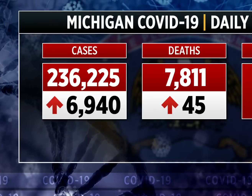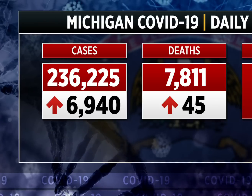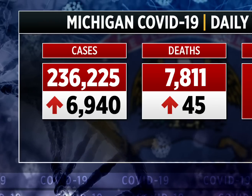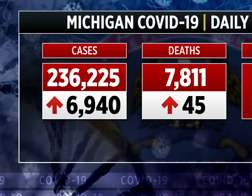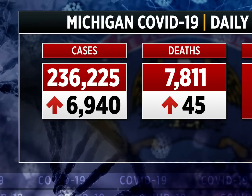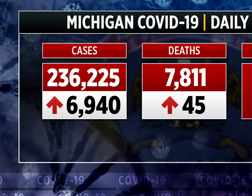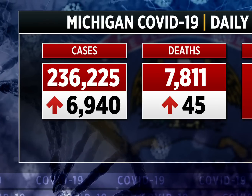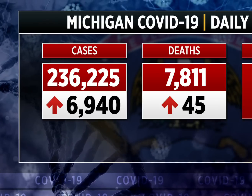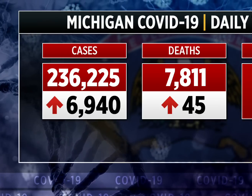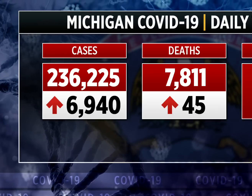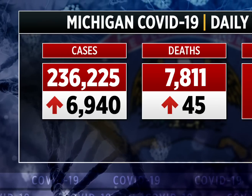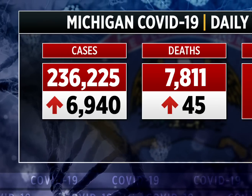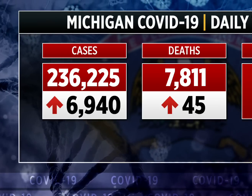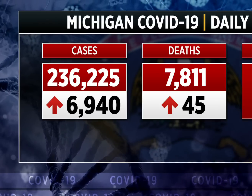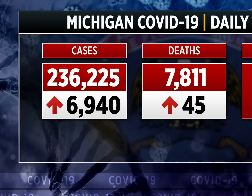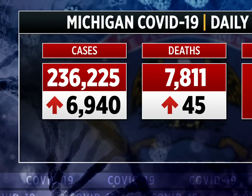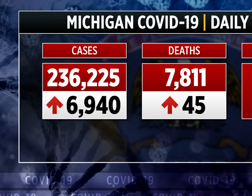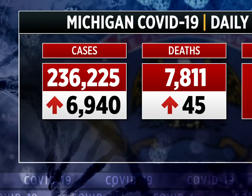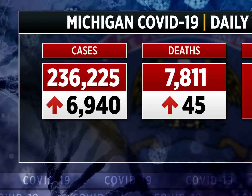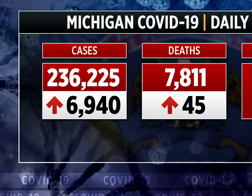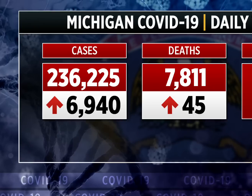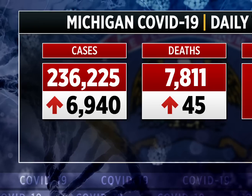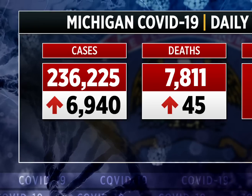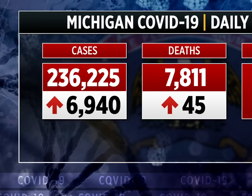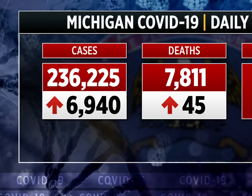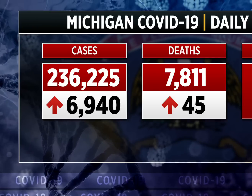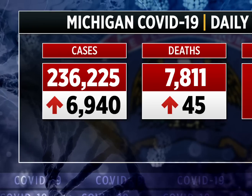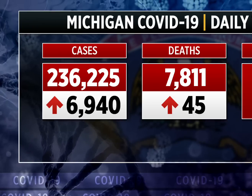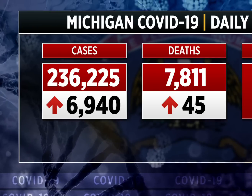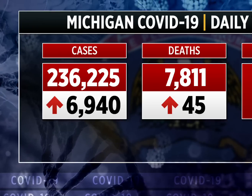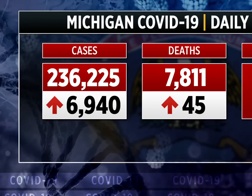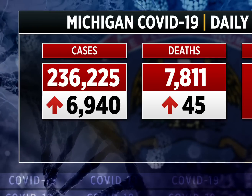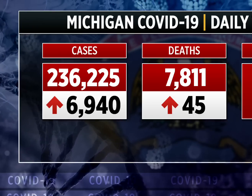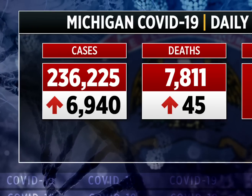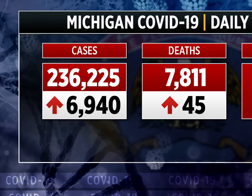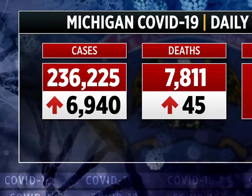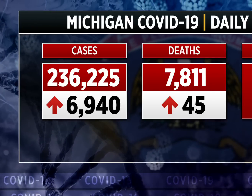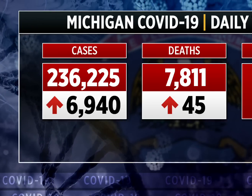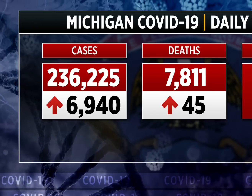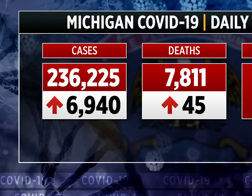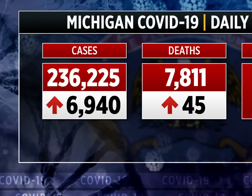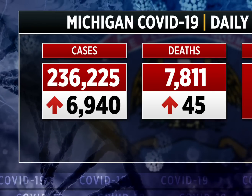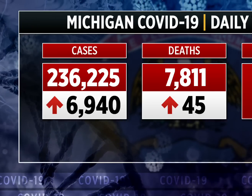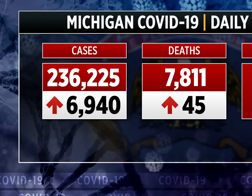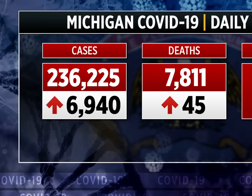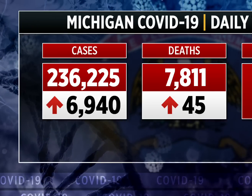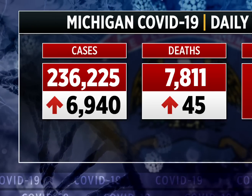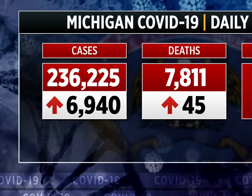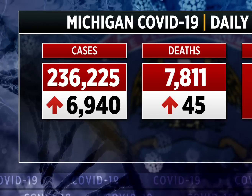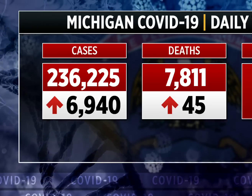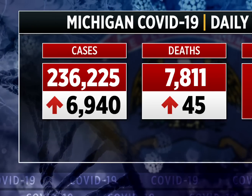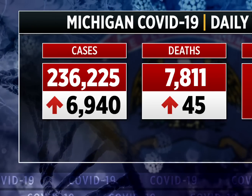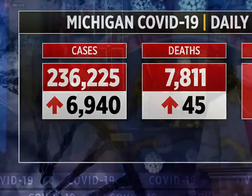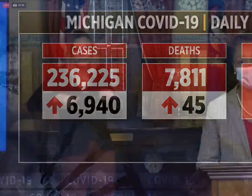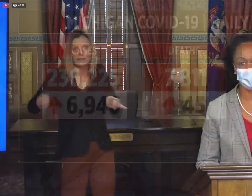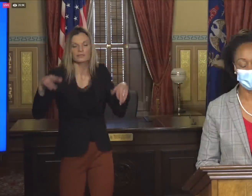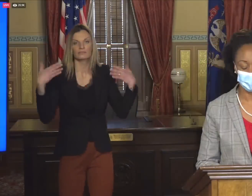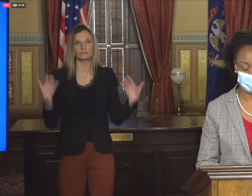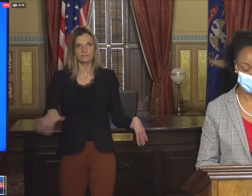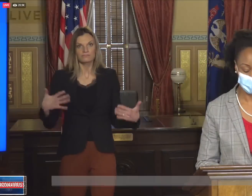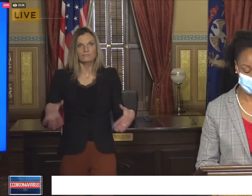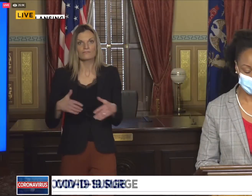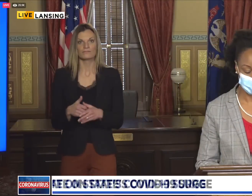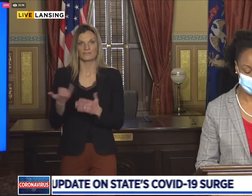quickly. 20% of ICU beds across the state are filled with COVID-19 patients, and that number is